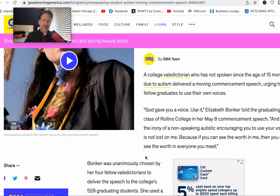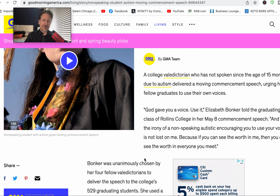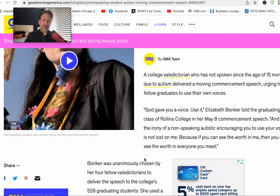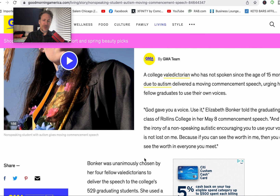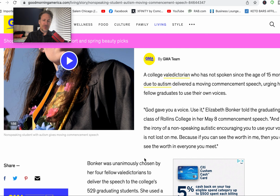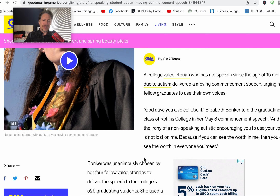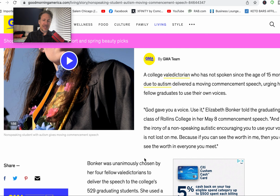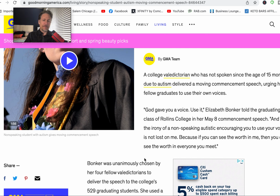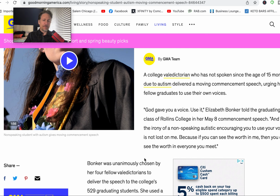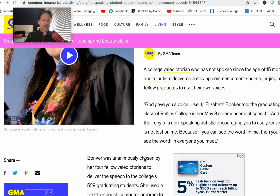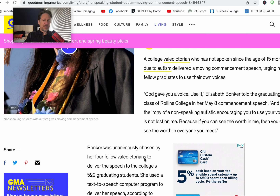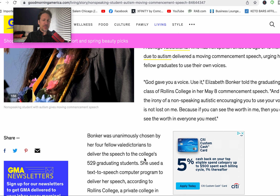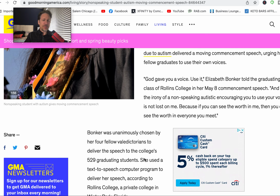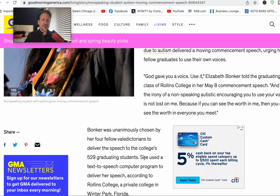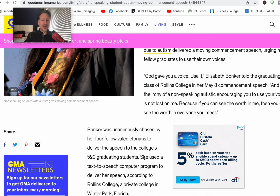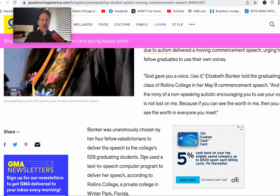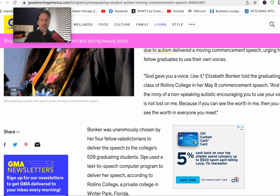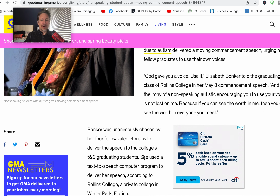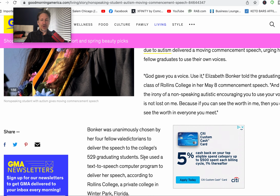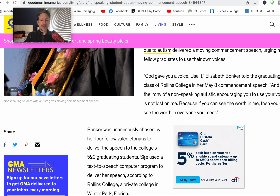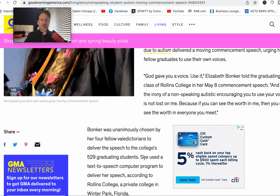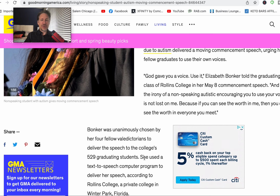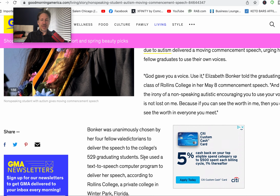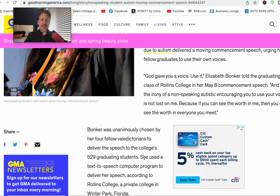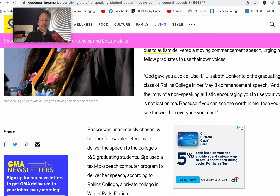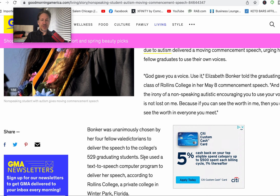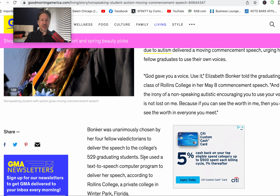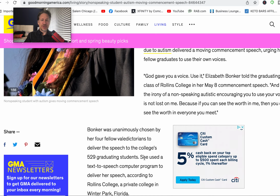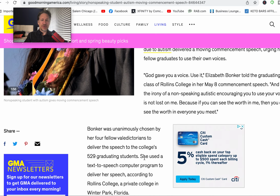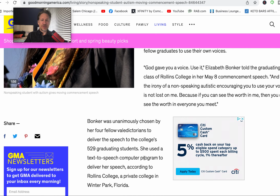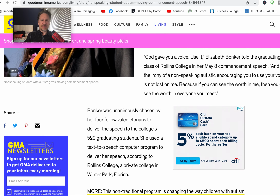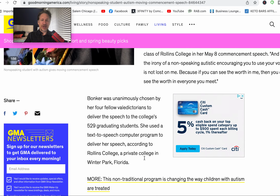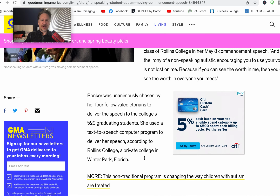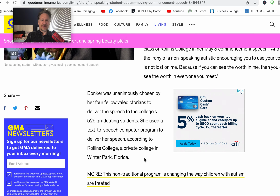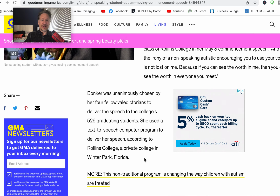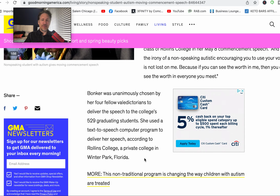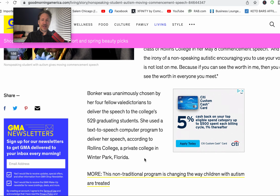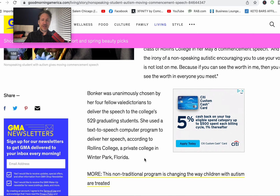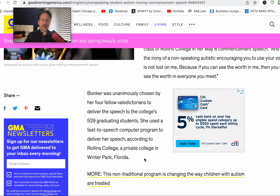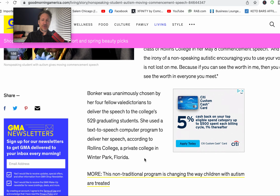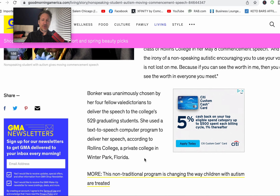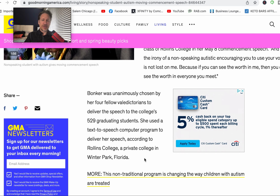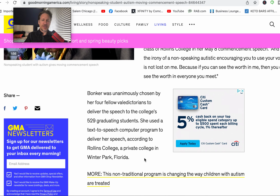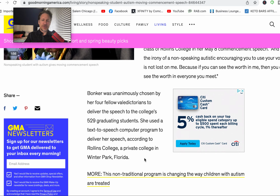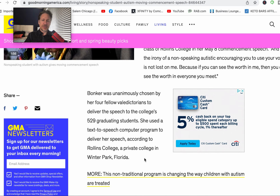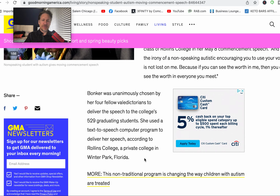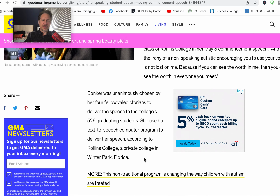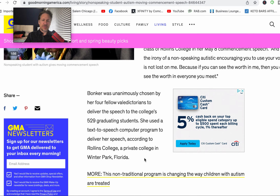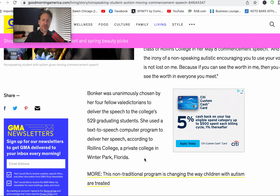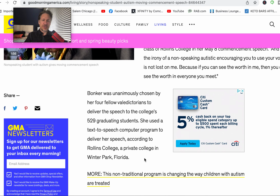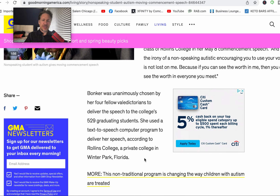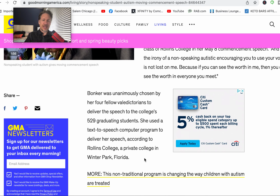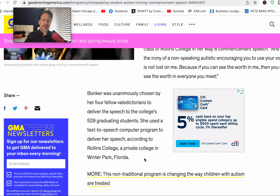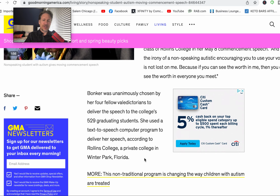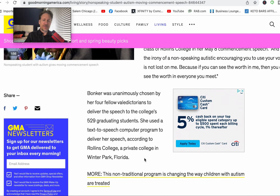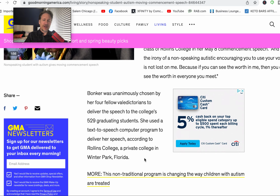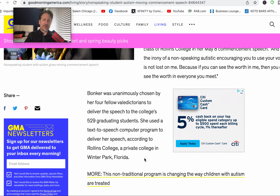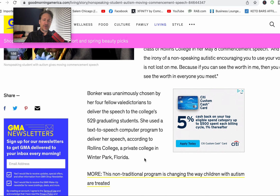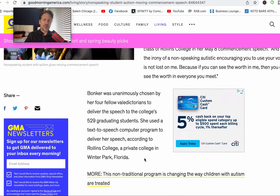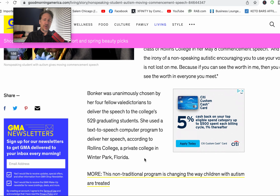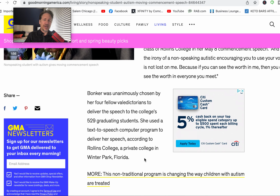in everyone you meet. Bonker was unanimously chosen by her fellow valedictorians to deliver the speech to the